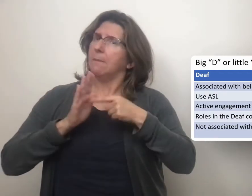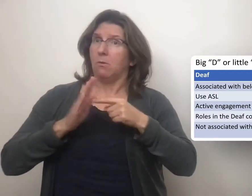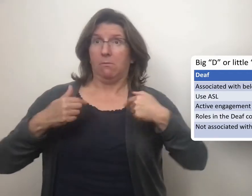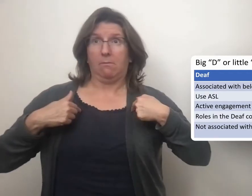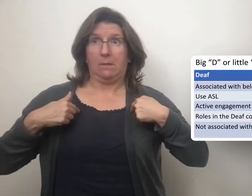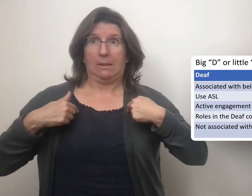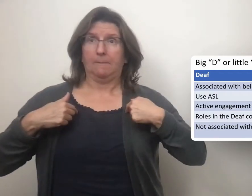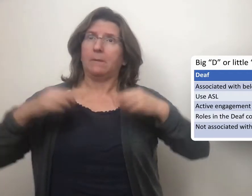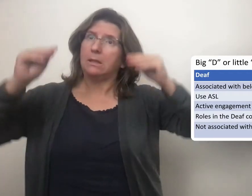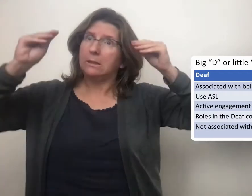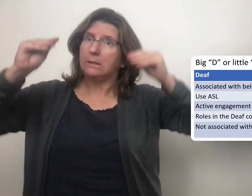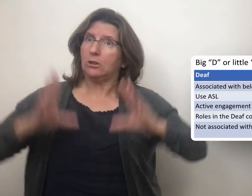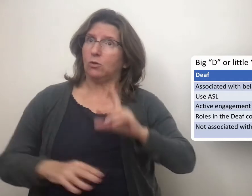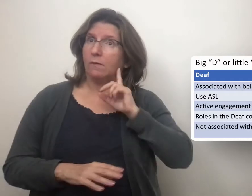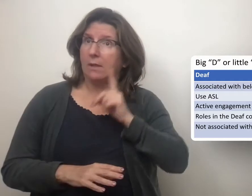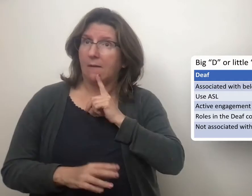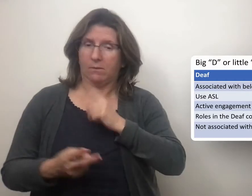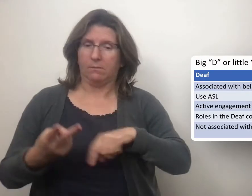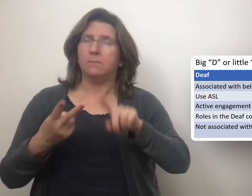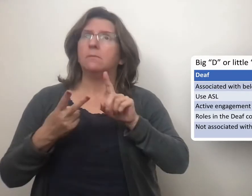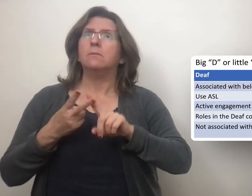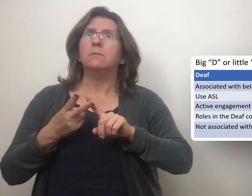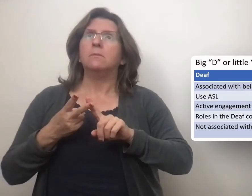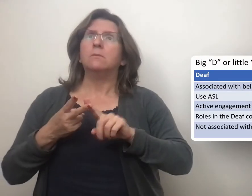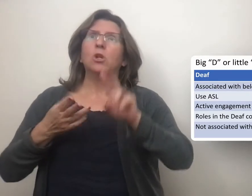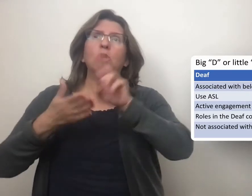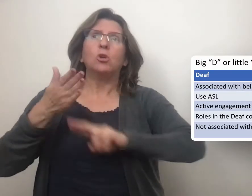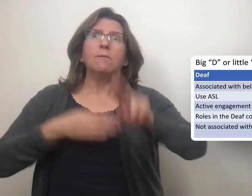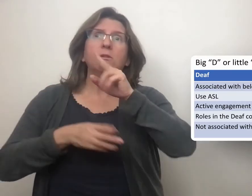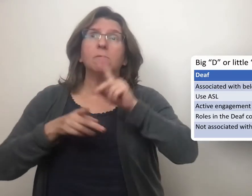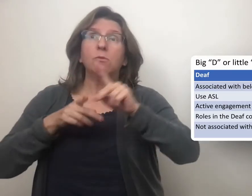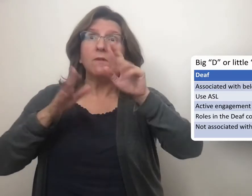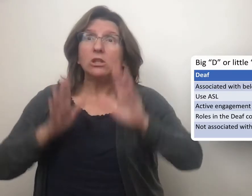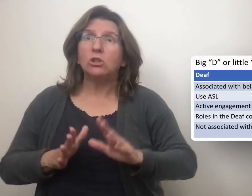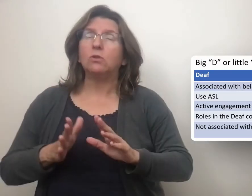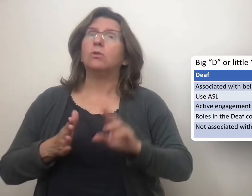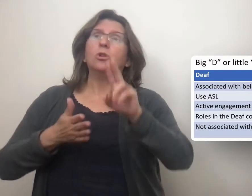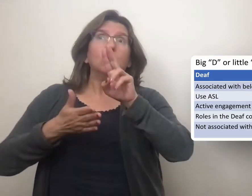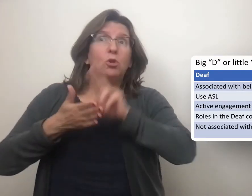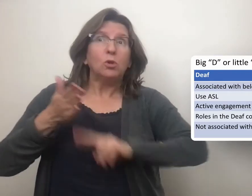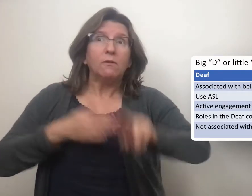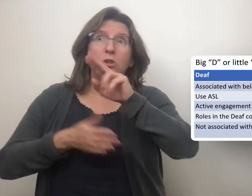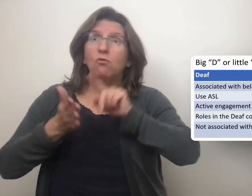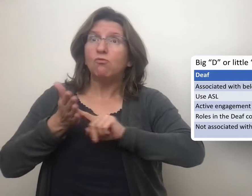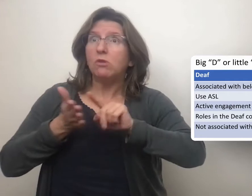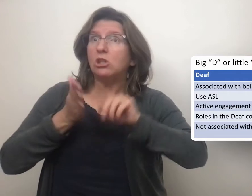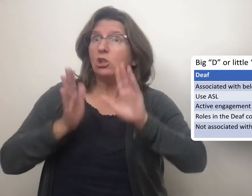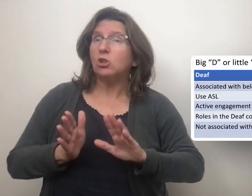community. In my case, I was a teacher of deaf and hard of hearing students. I work at a university as a professor and